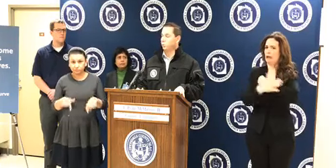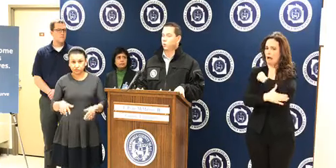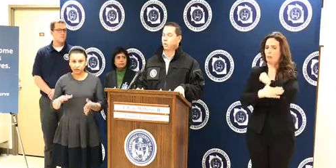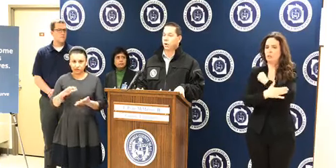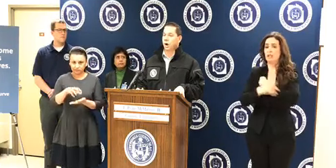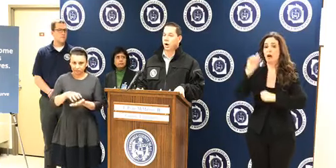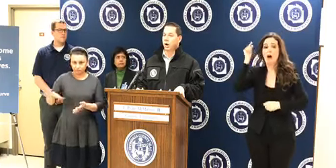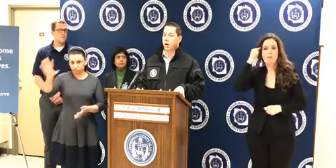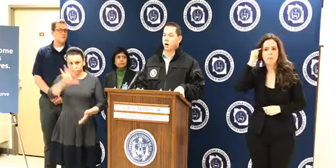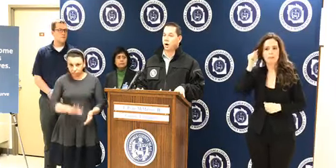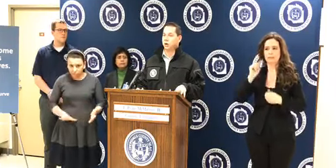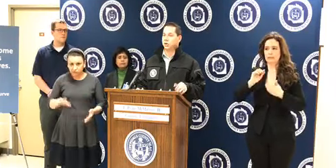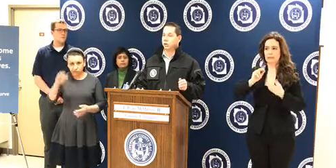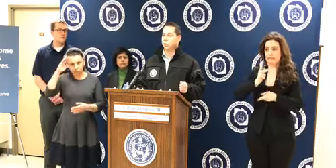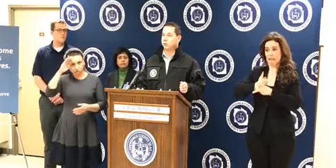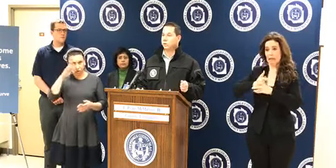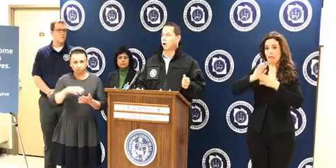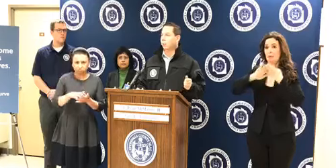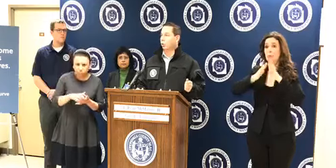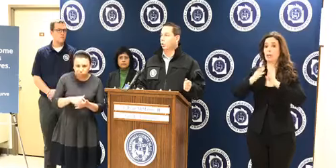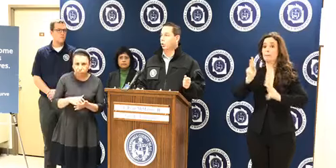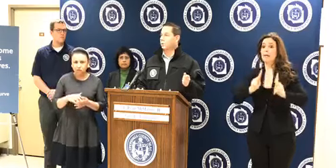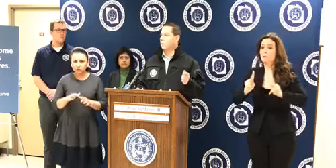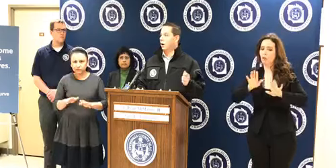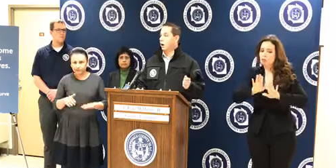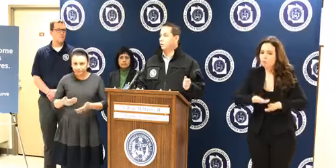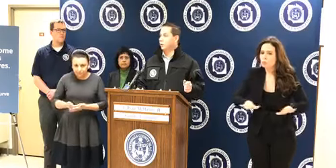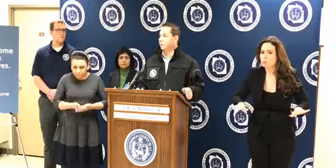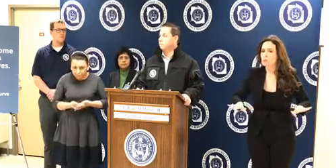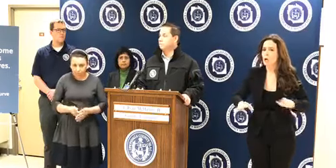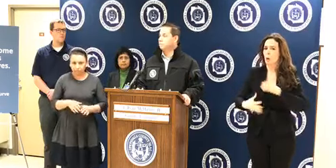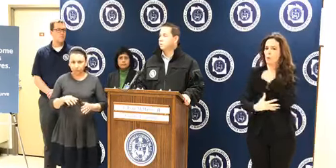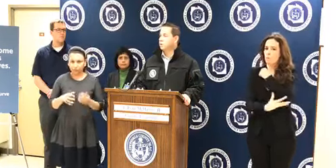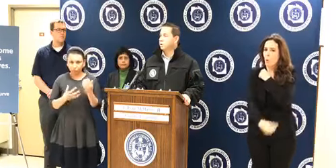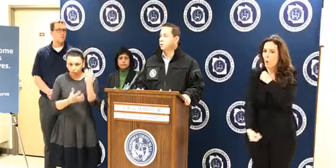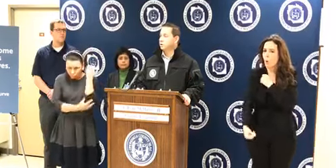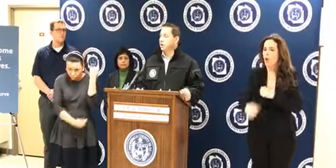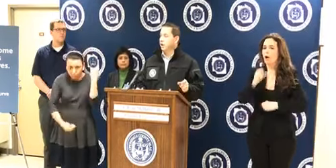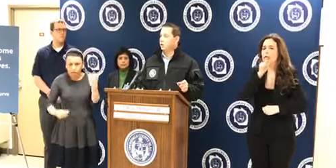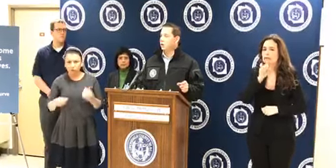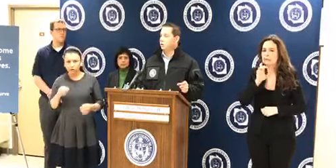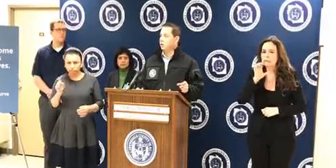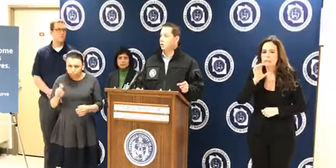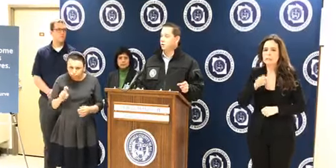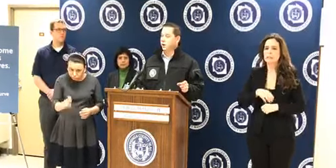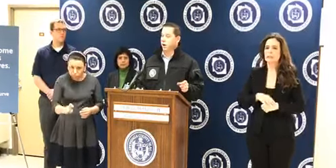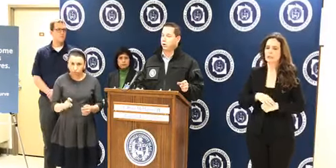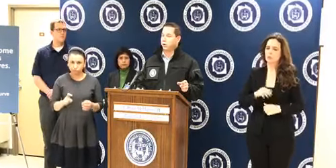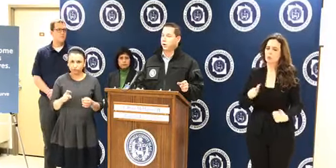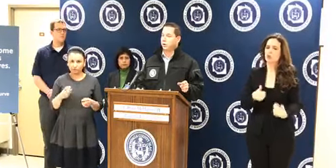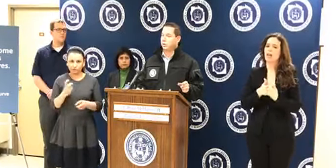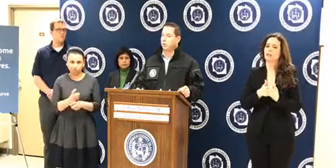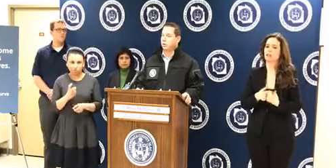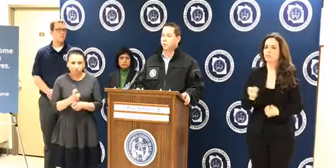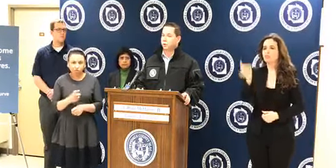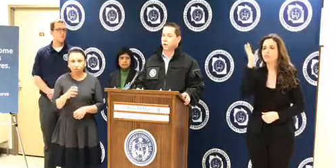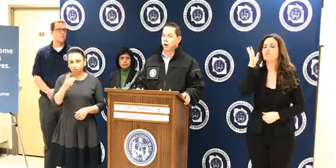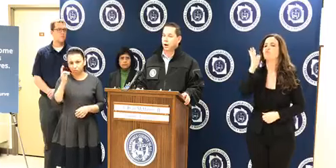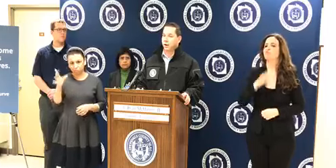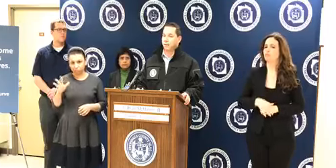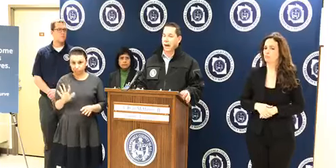vulnerable. Our children, our poor, our elderly. This challenge is creating